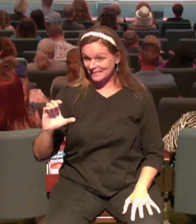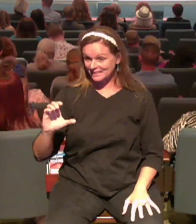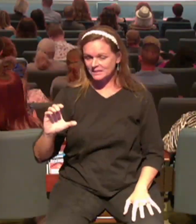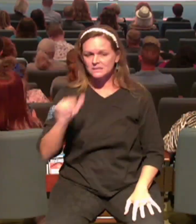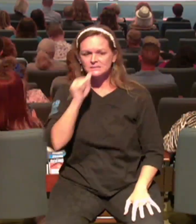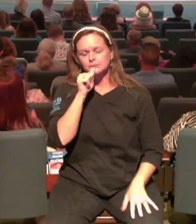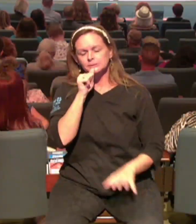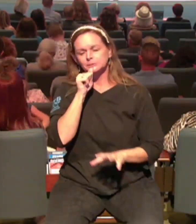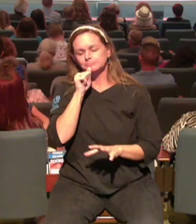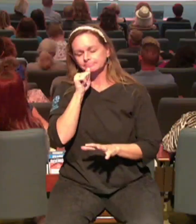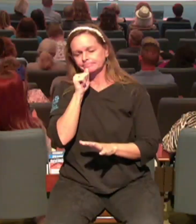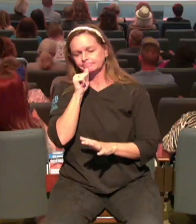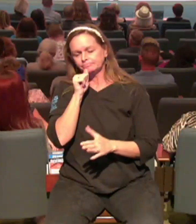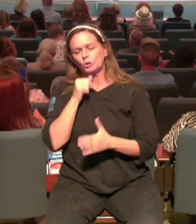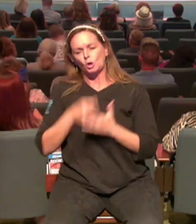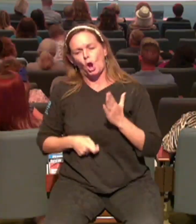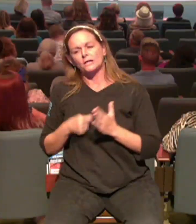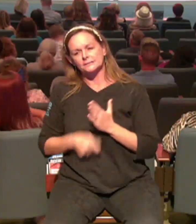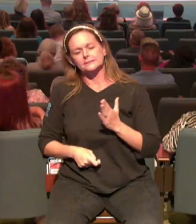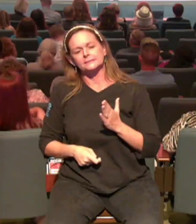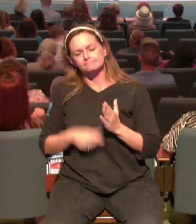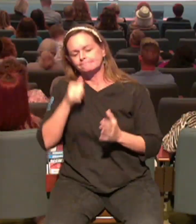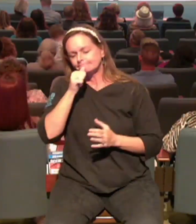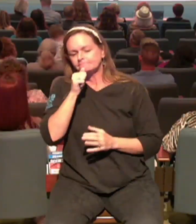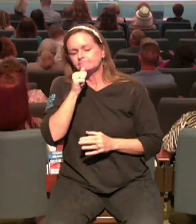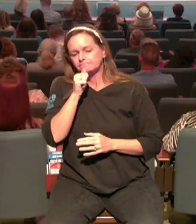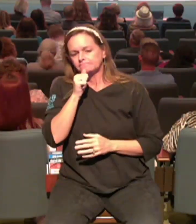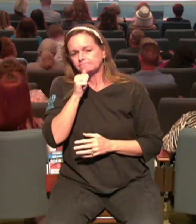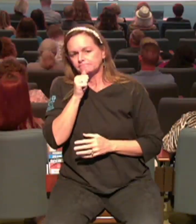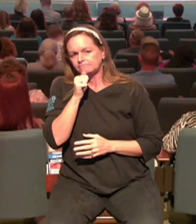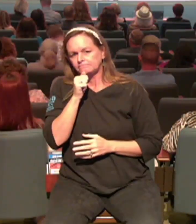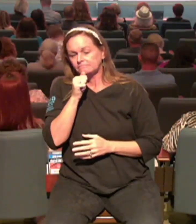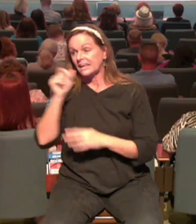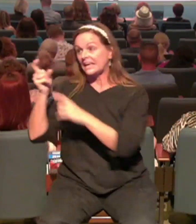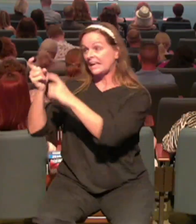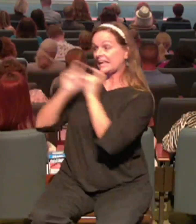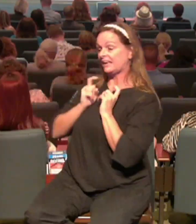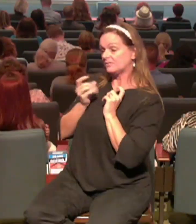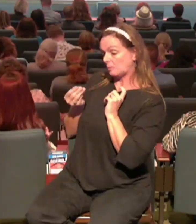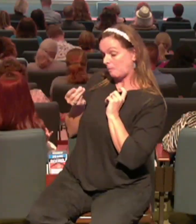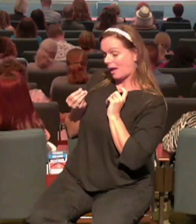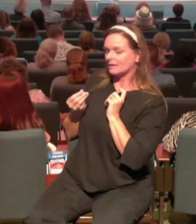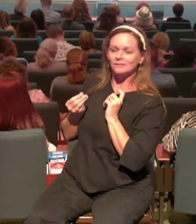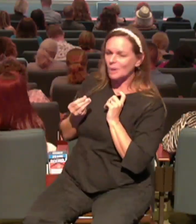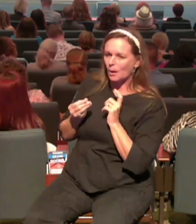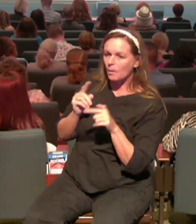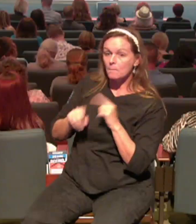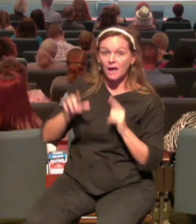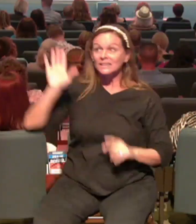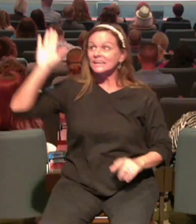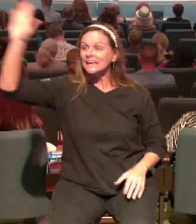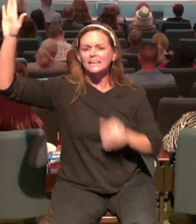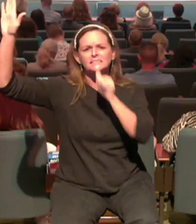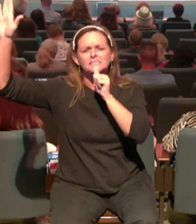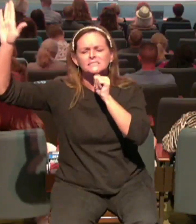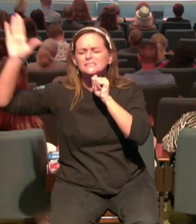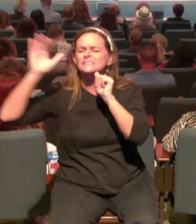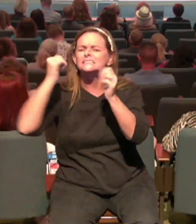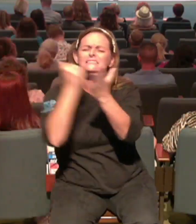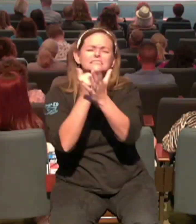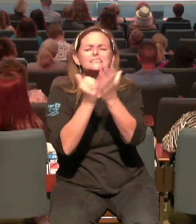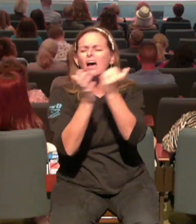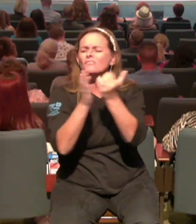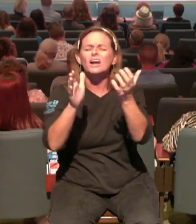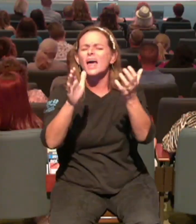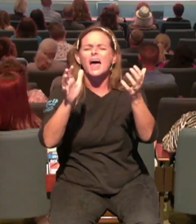It's costly. It's free to us. It's a free gift, but it costs God everything. Costs Jesus his